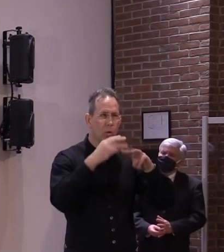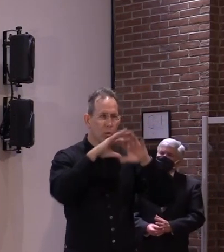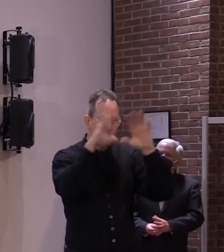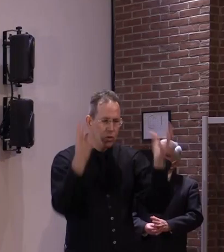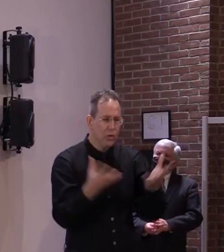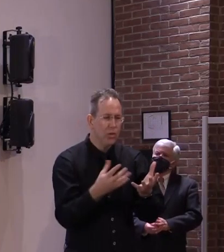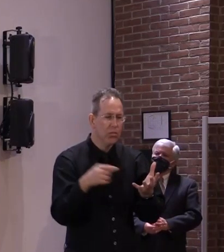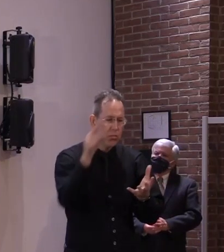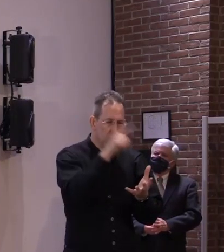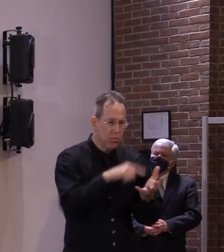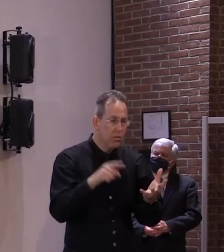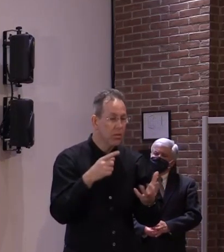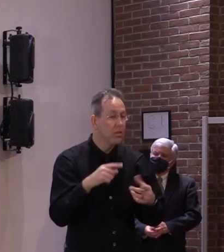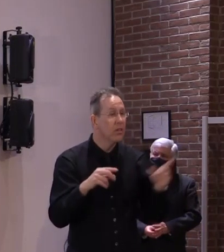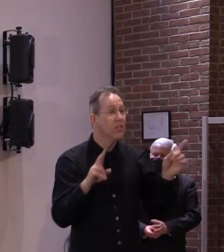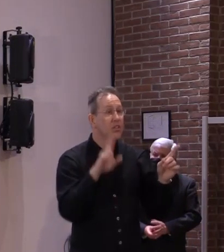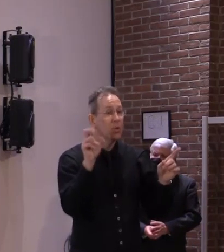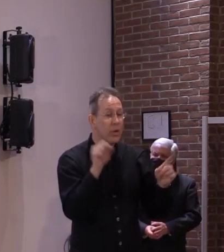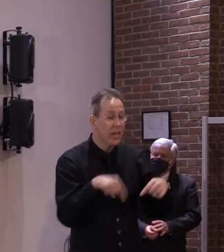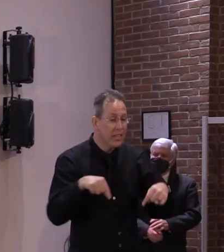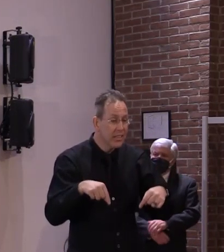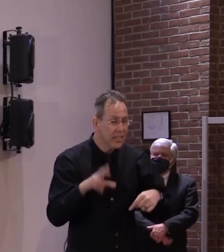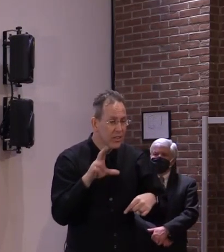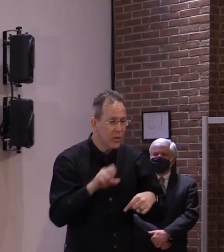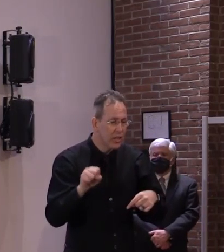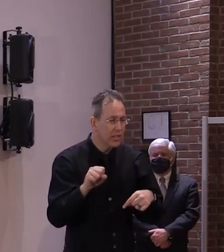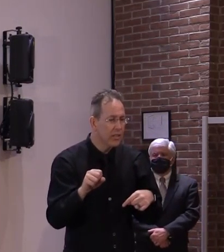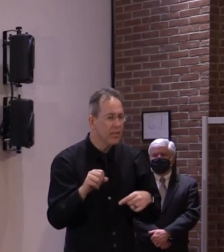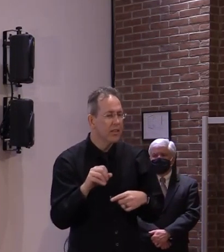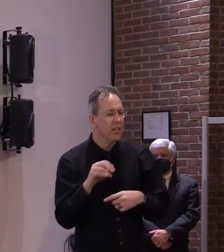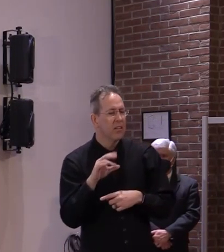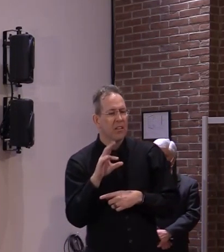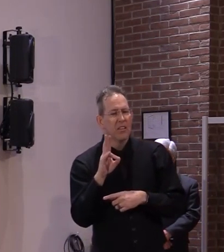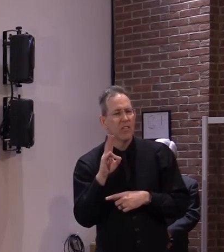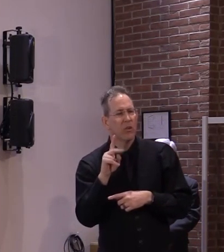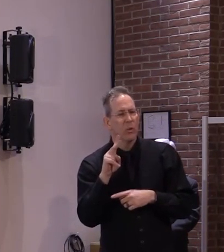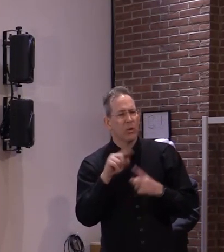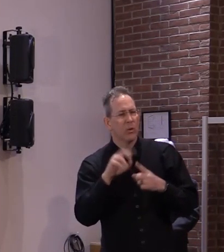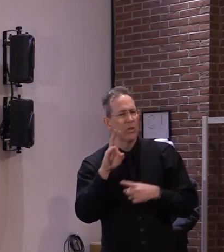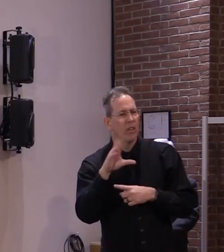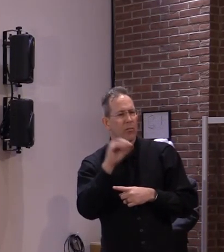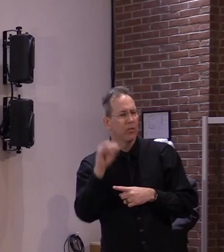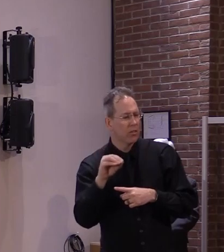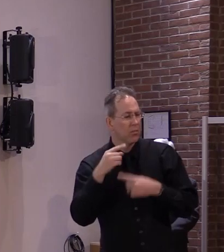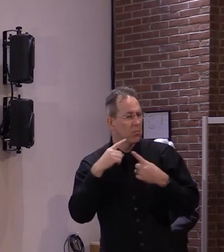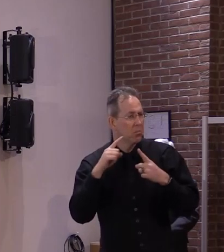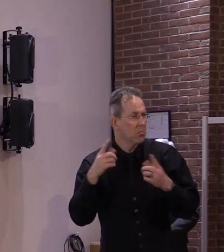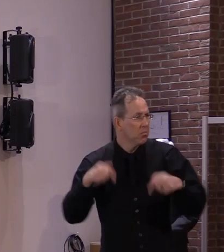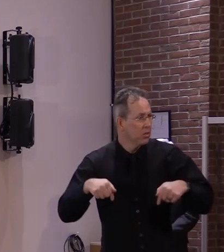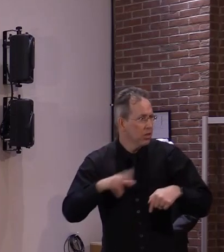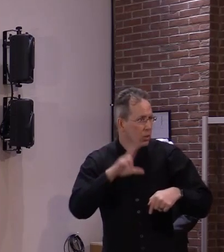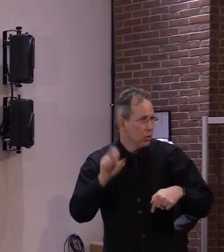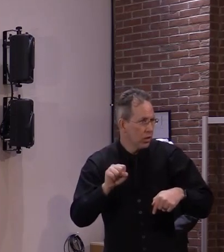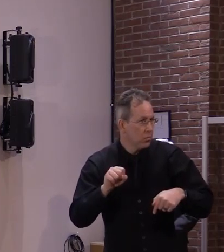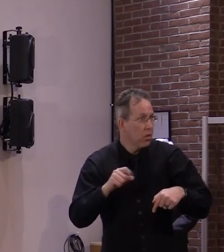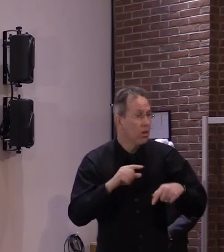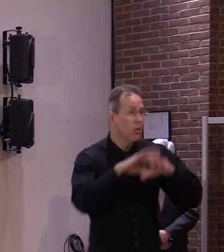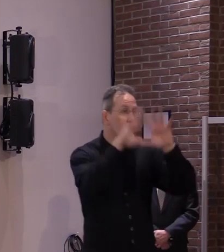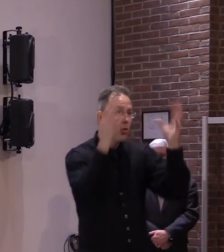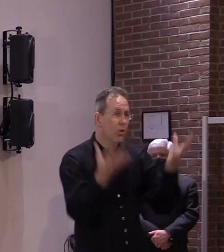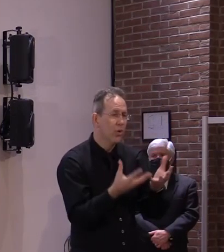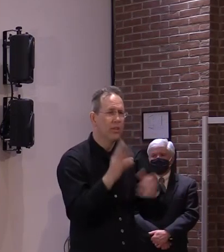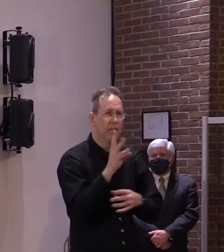the governor's correct that it depends what outcome measure you're hanging your hat on. If the outcome measure is just, did you get any symptom